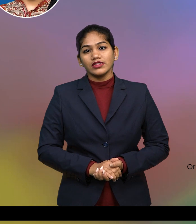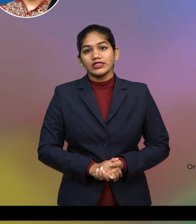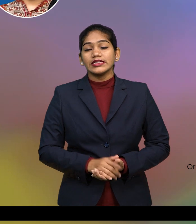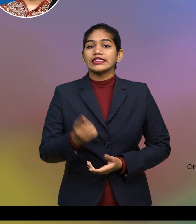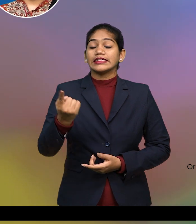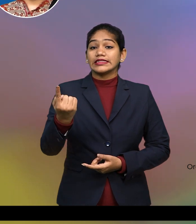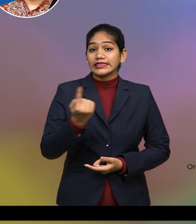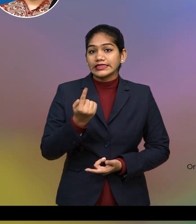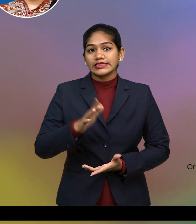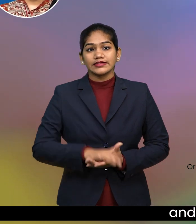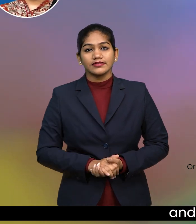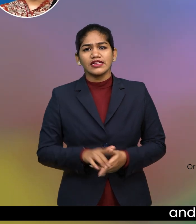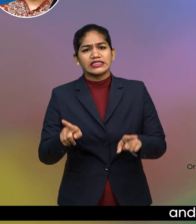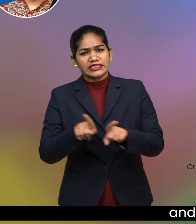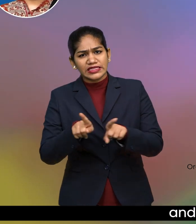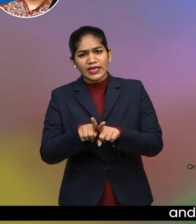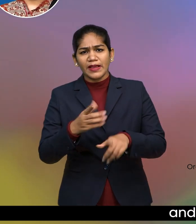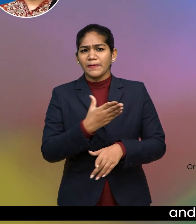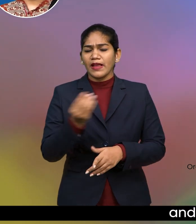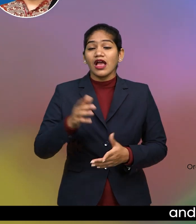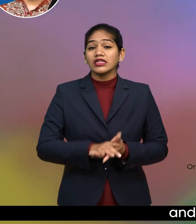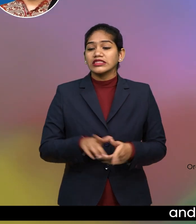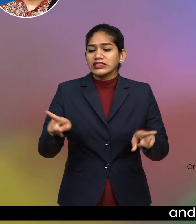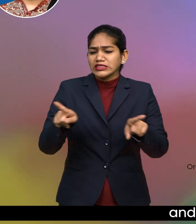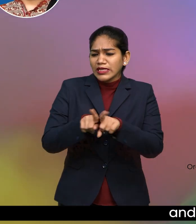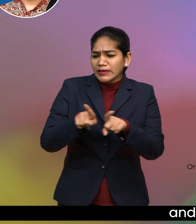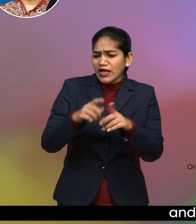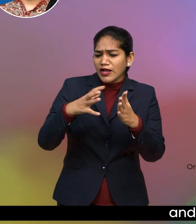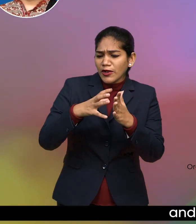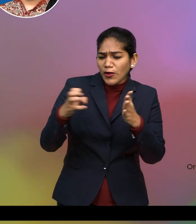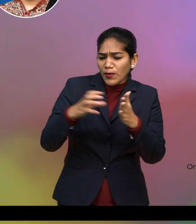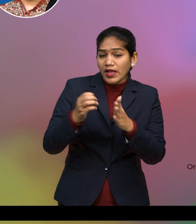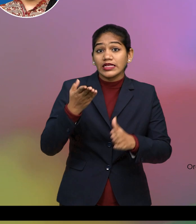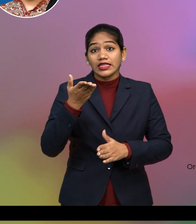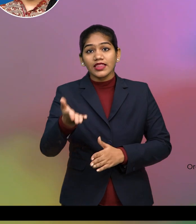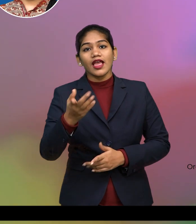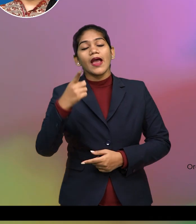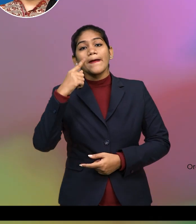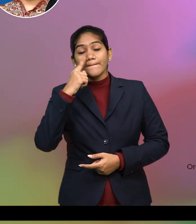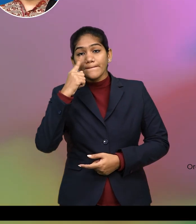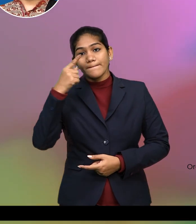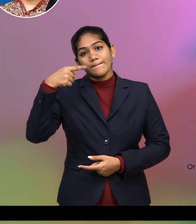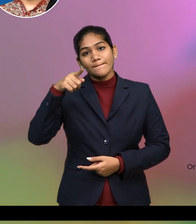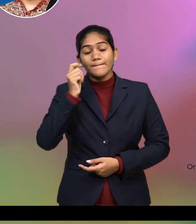identical and exact copies of their parents.